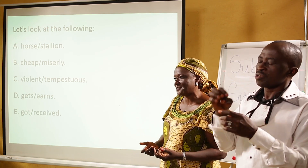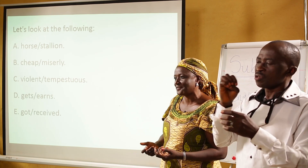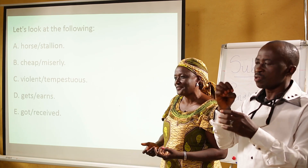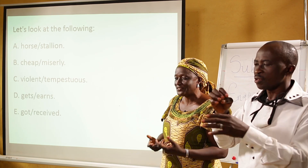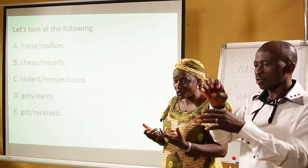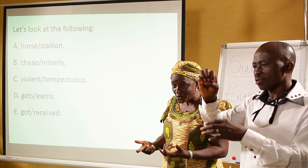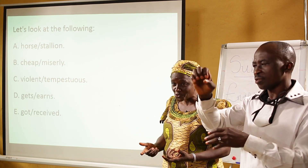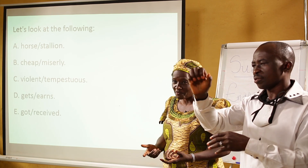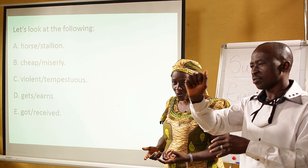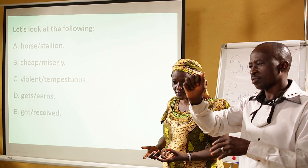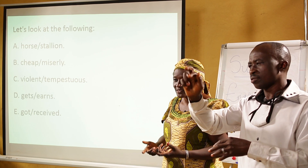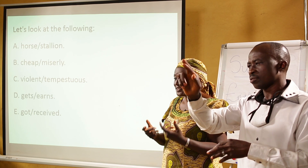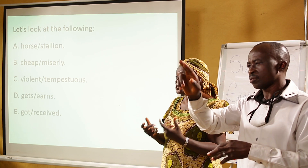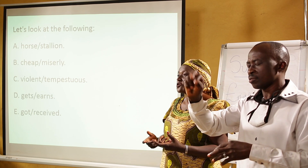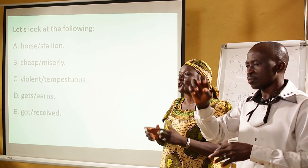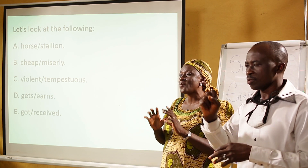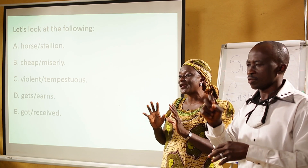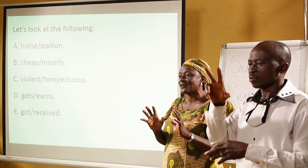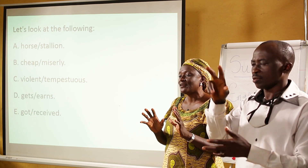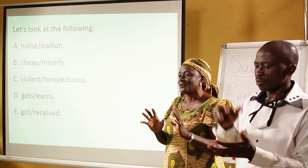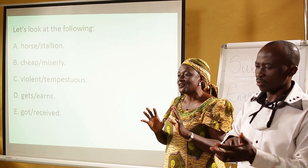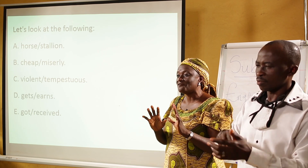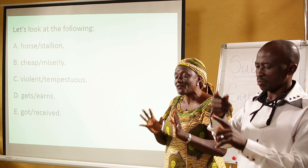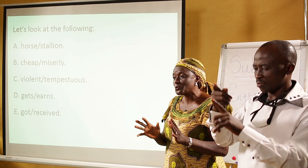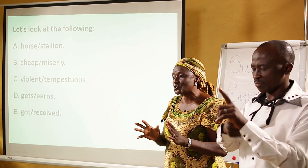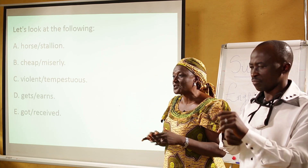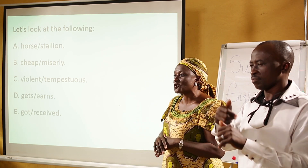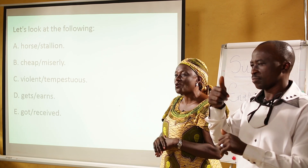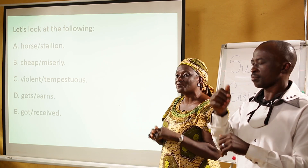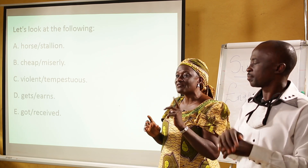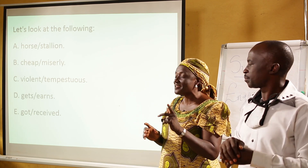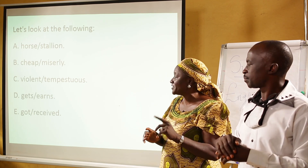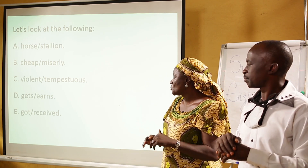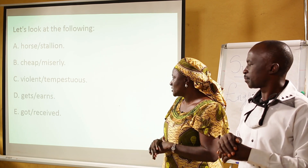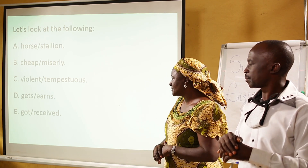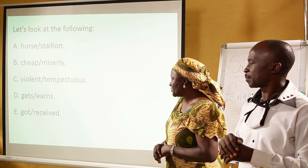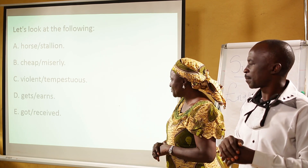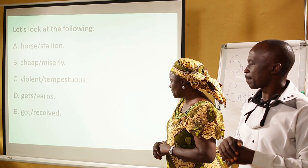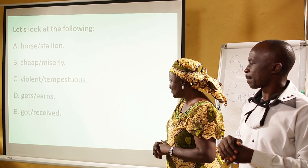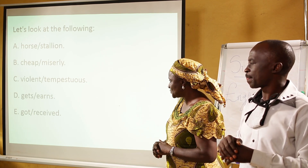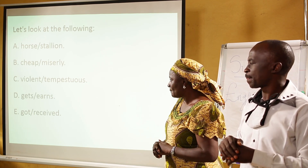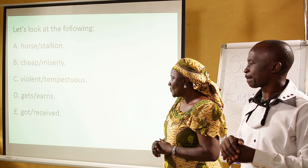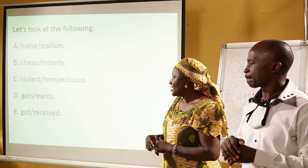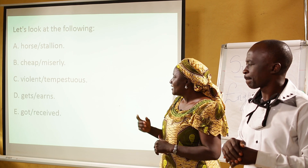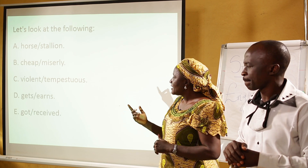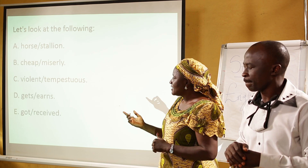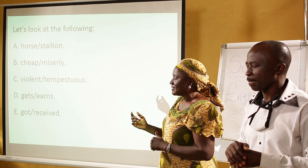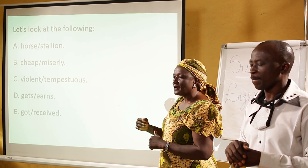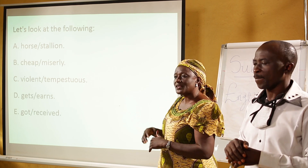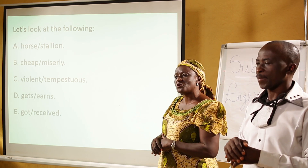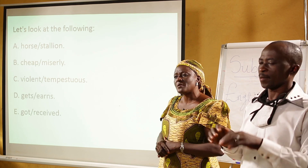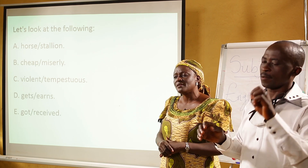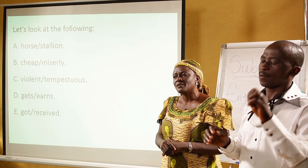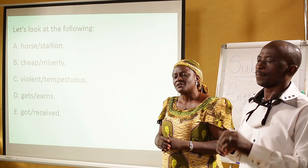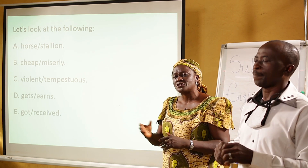every month. Choice of words. Ensure you make very good choice of relevant words that you use.